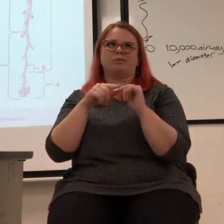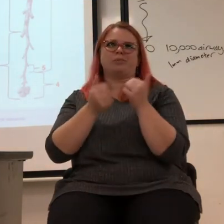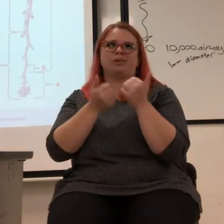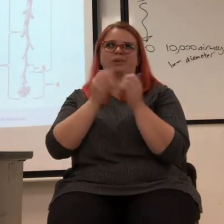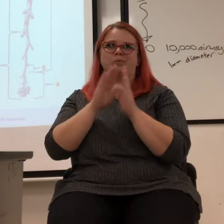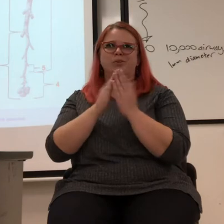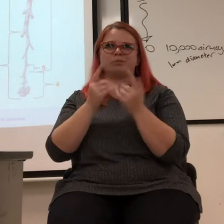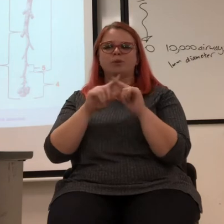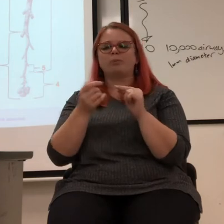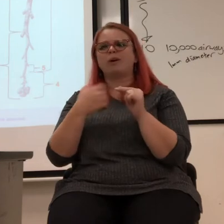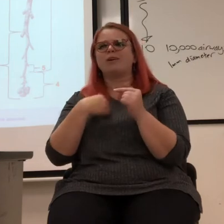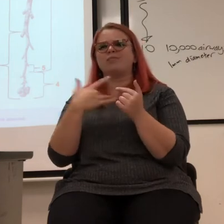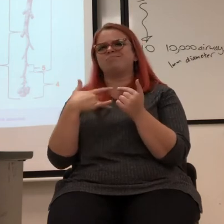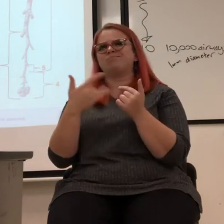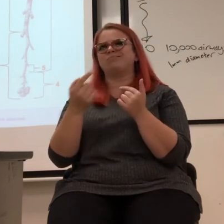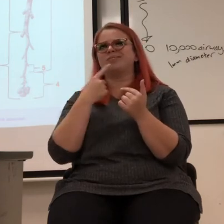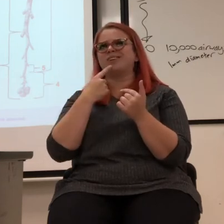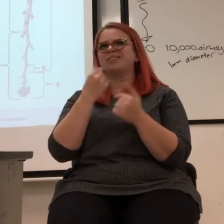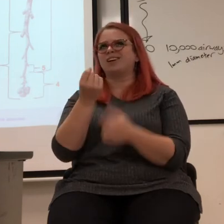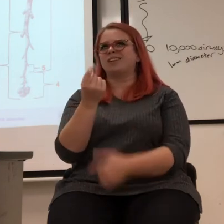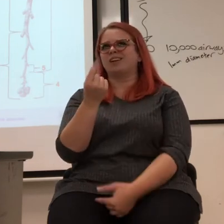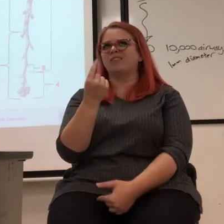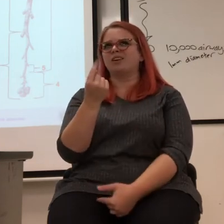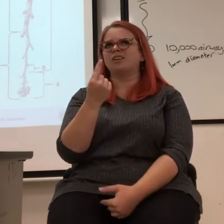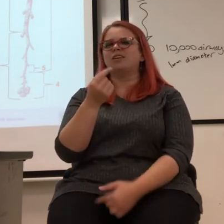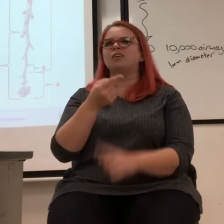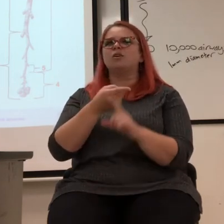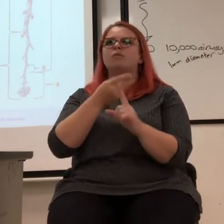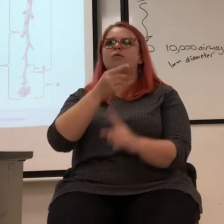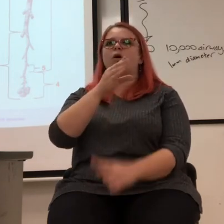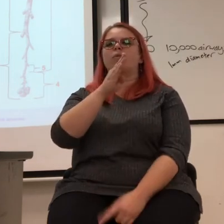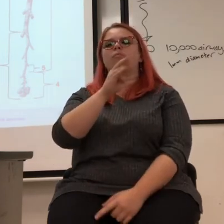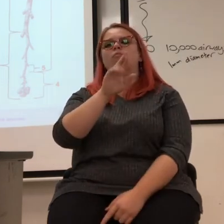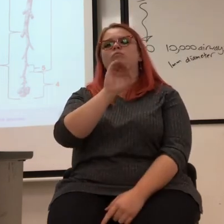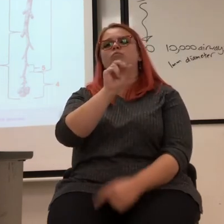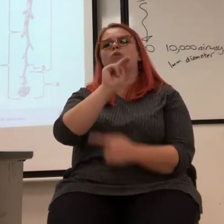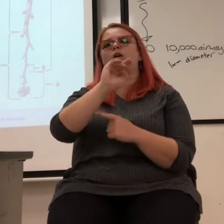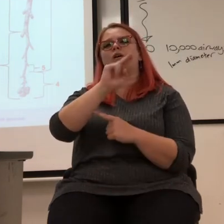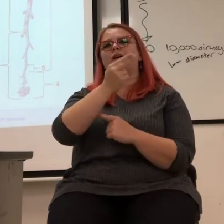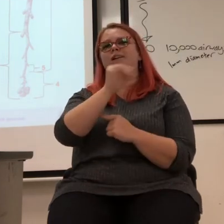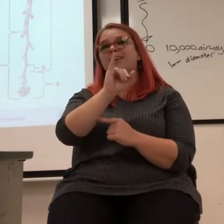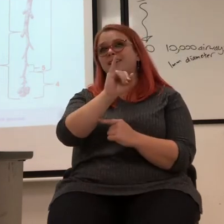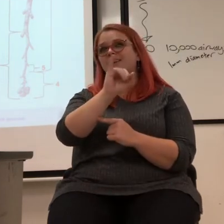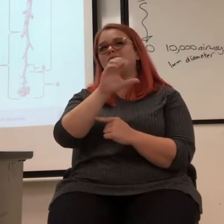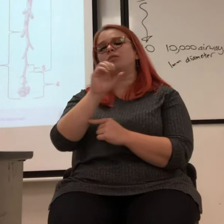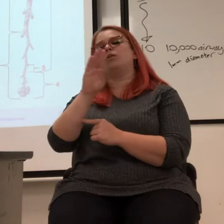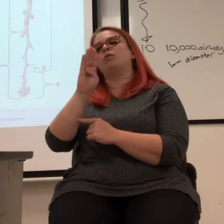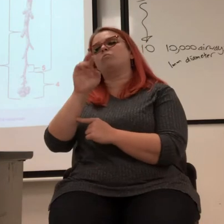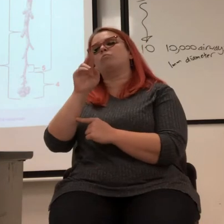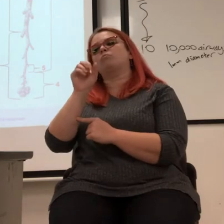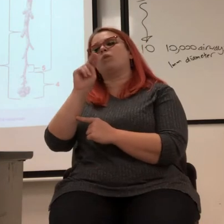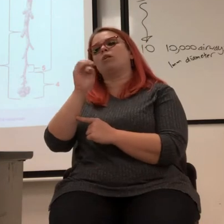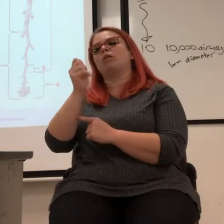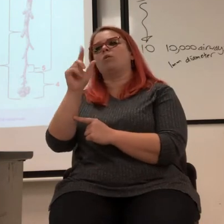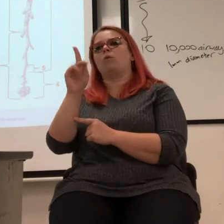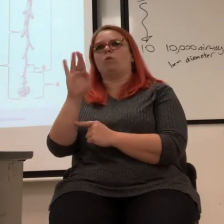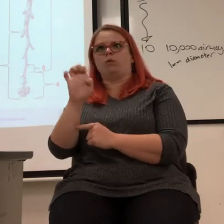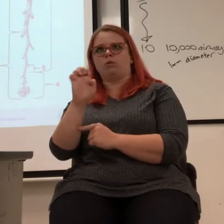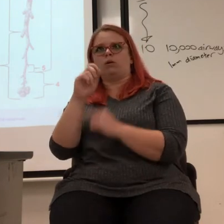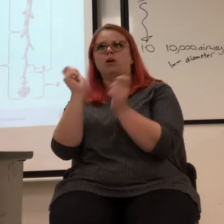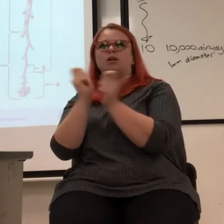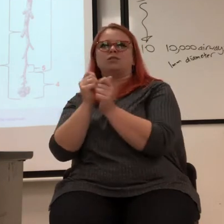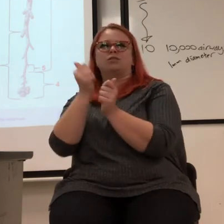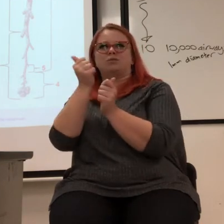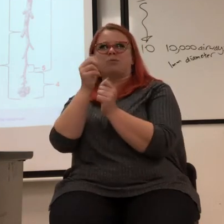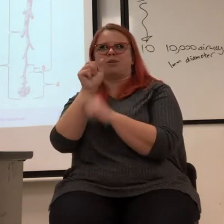read, but I'll just say 11. You go from bronchi to bronchiole, the smallest airway that has no cartilage. So that's